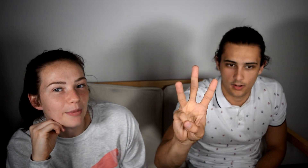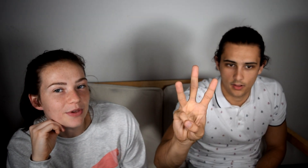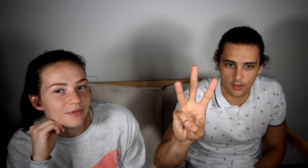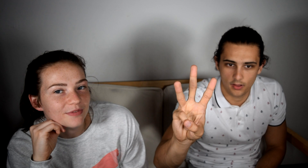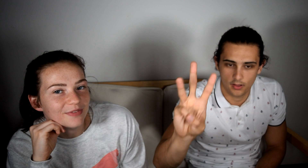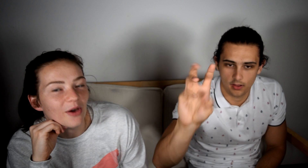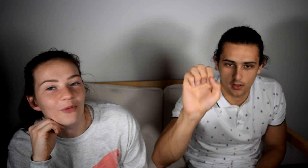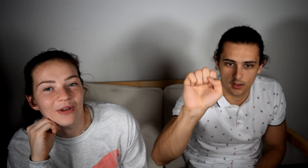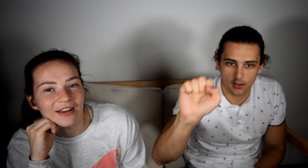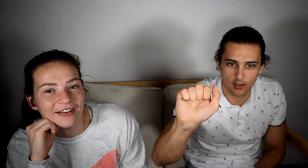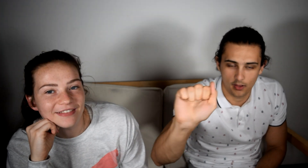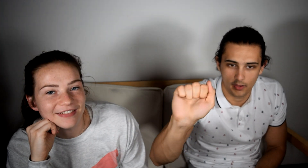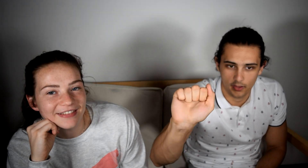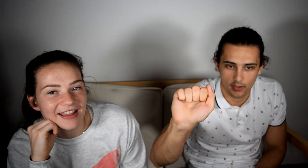W. O. A.